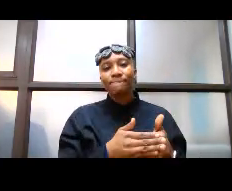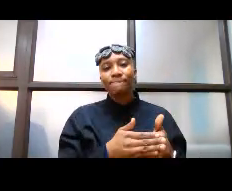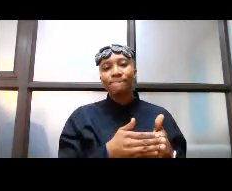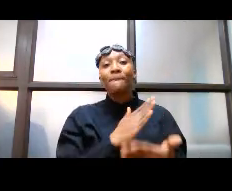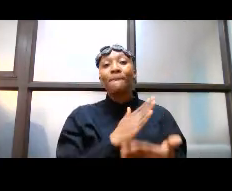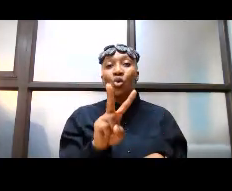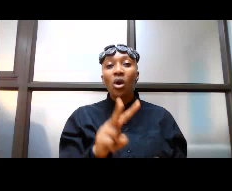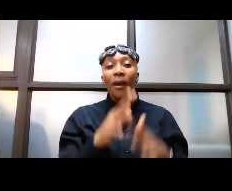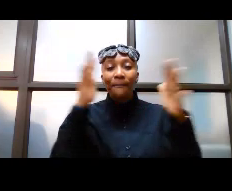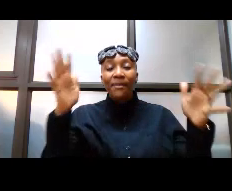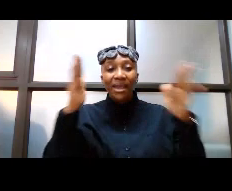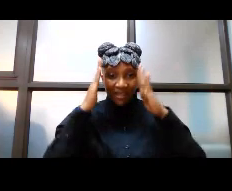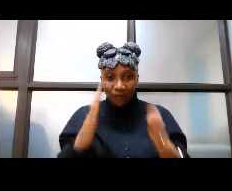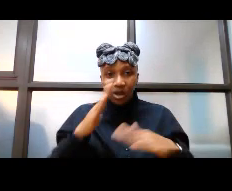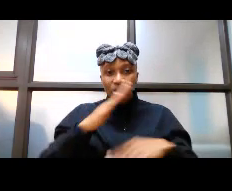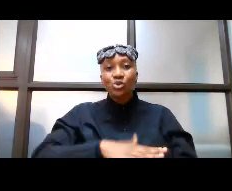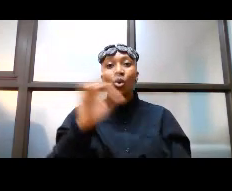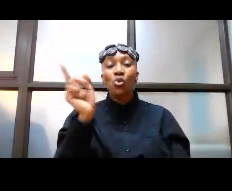more on